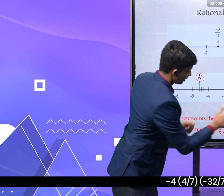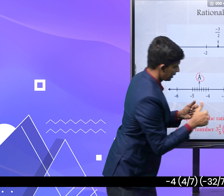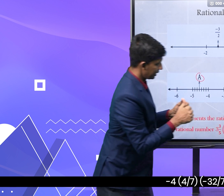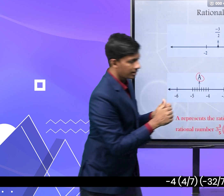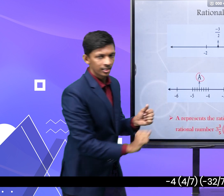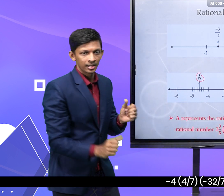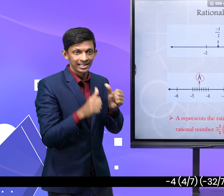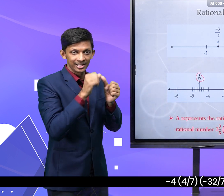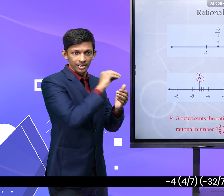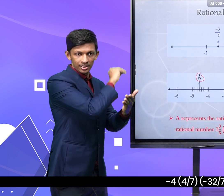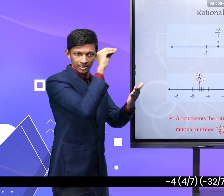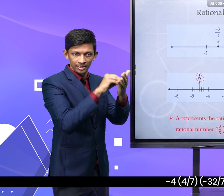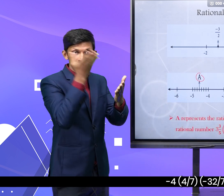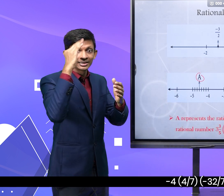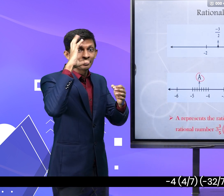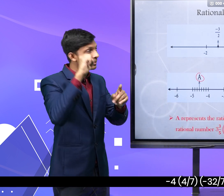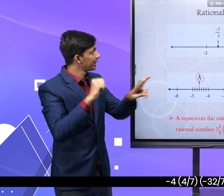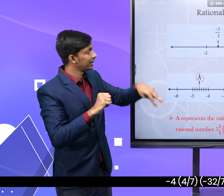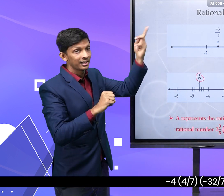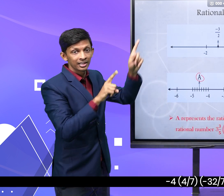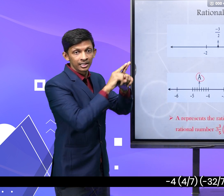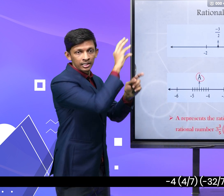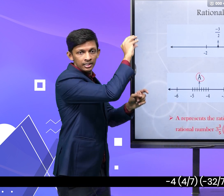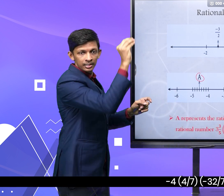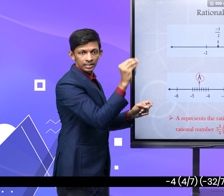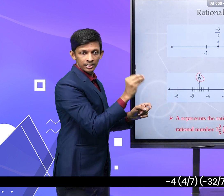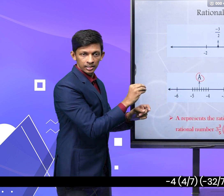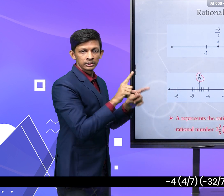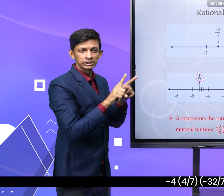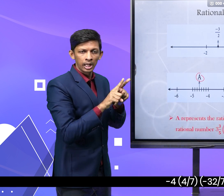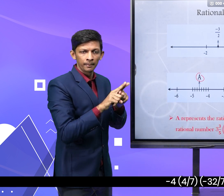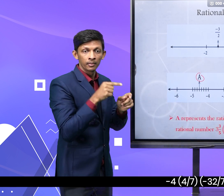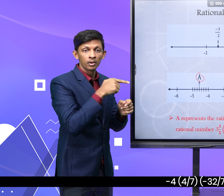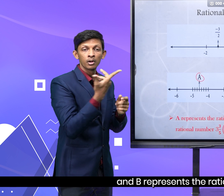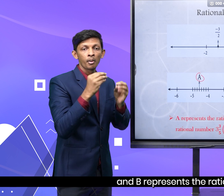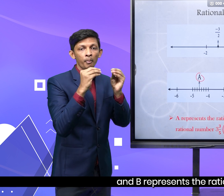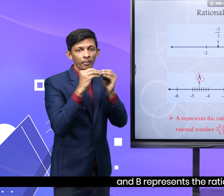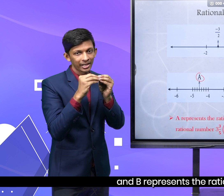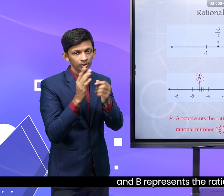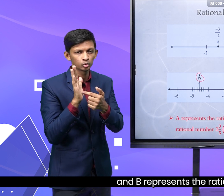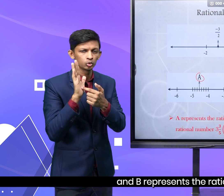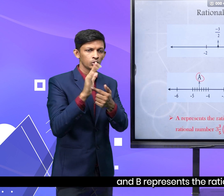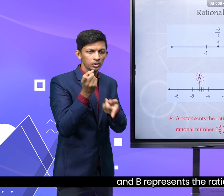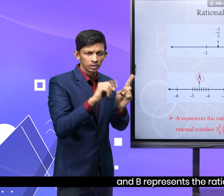of minus 32 by 7. and B represents the rational